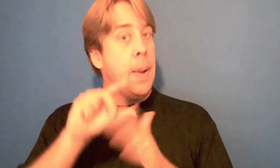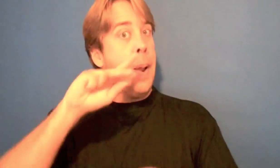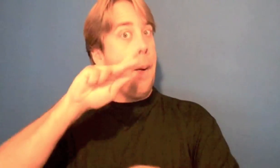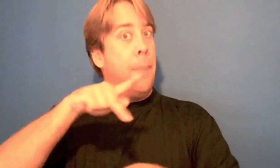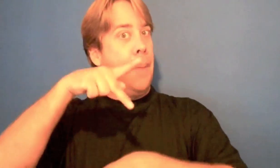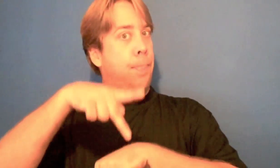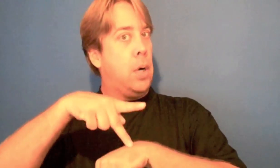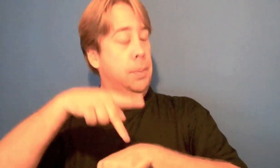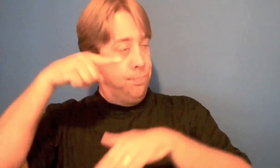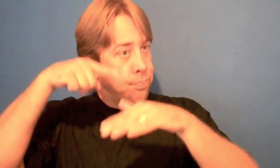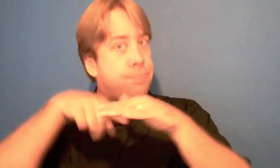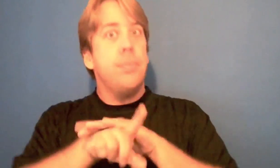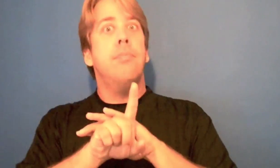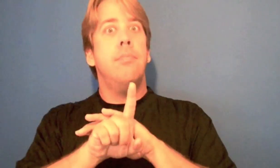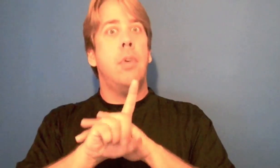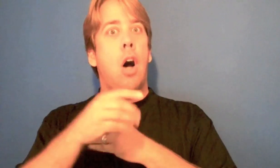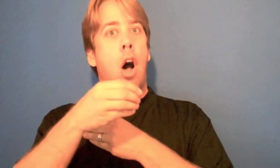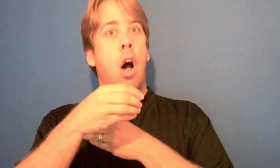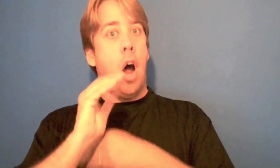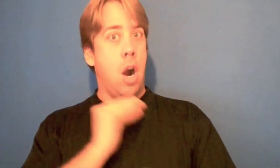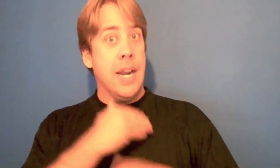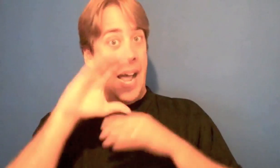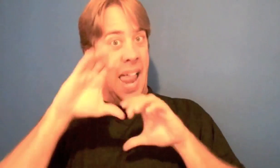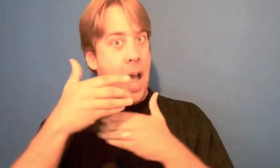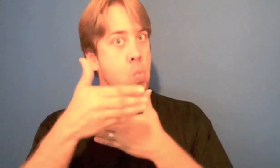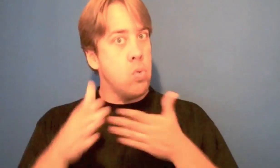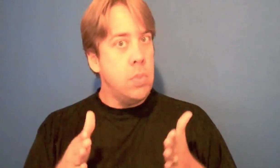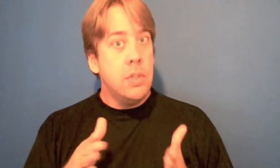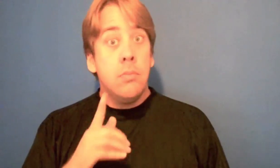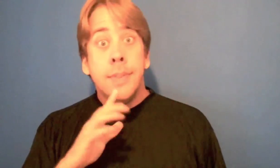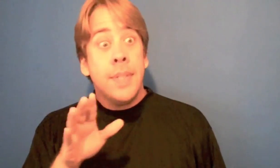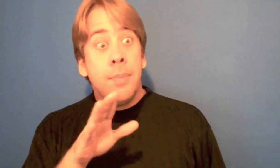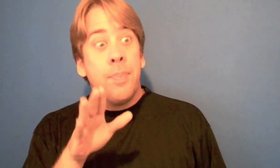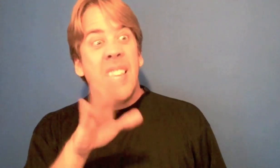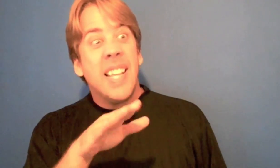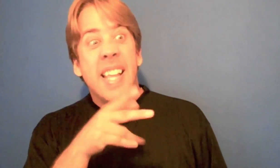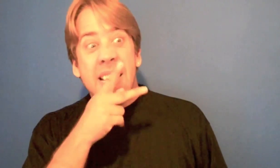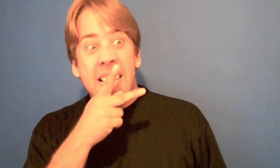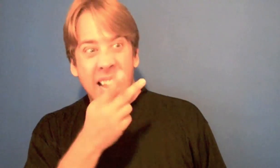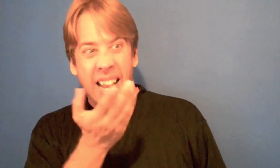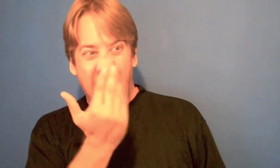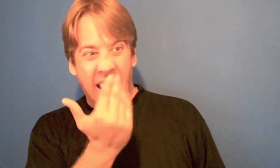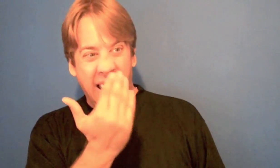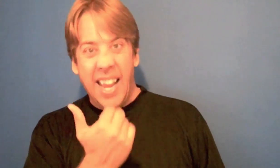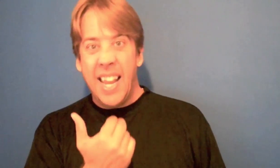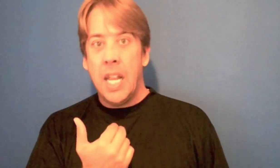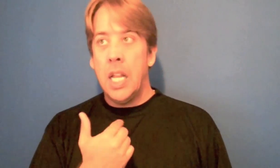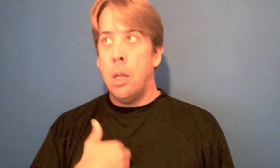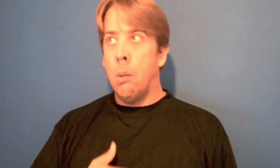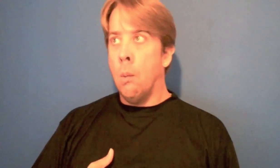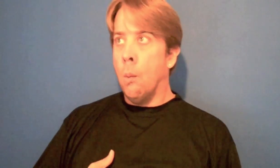About 2 hours in the class, the principal poked his head in and said, Keith, can you come here,